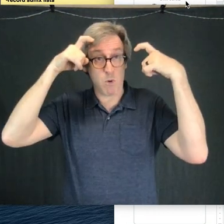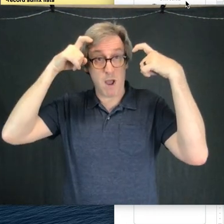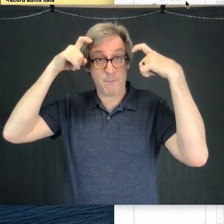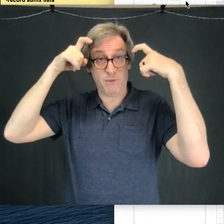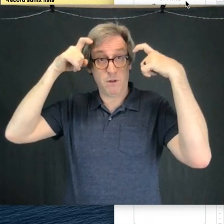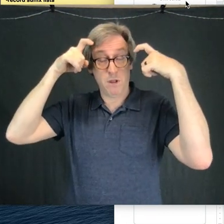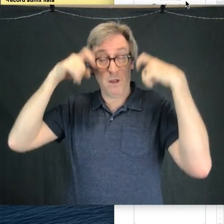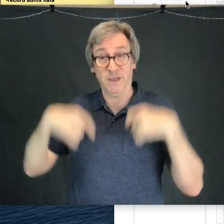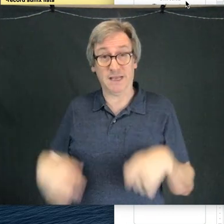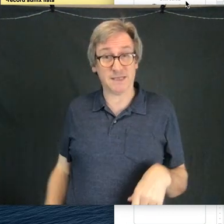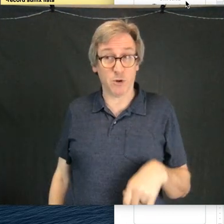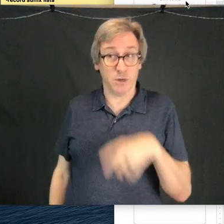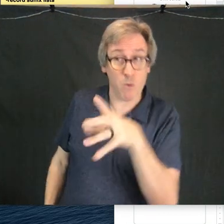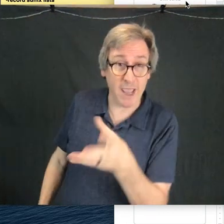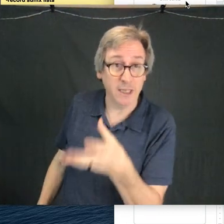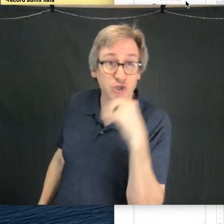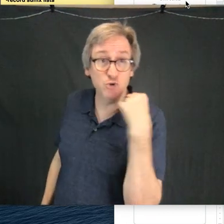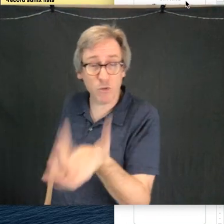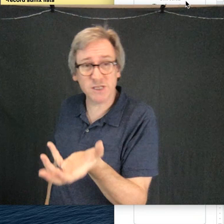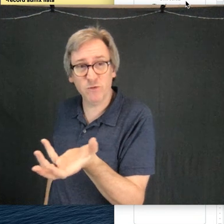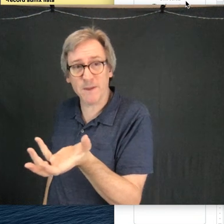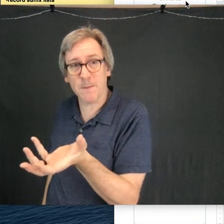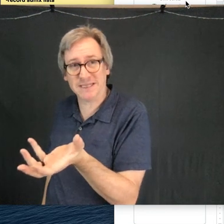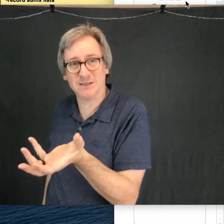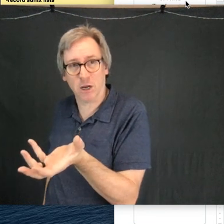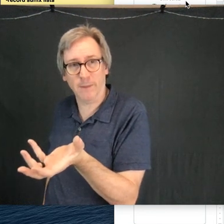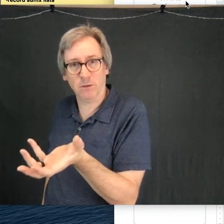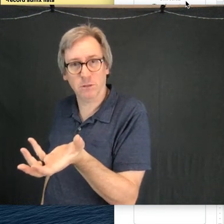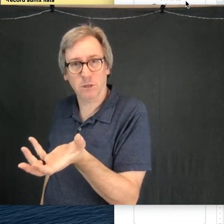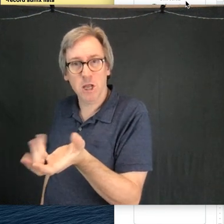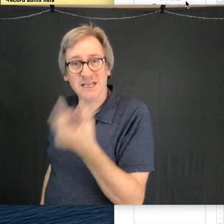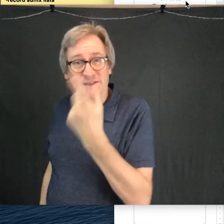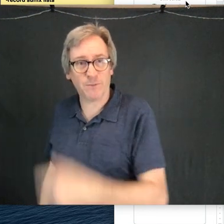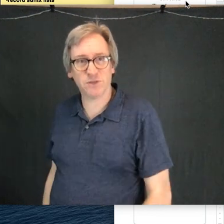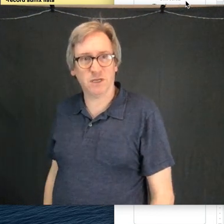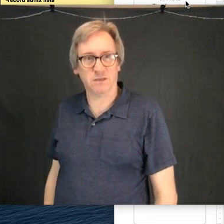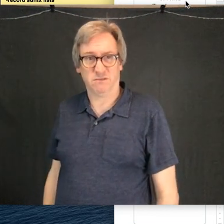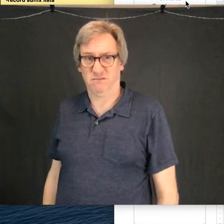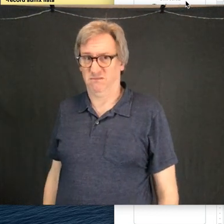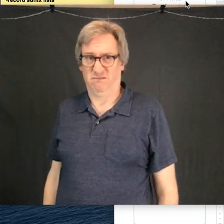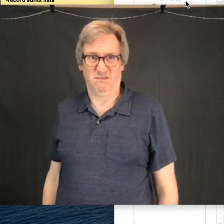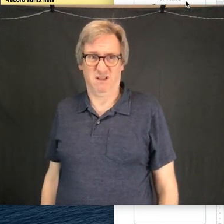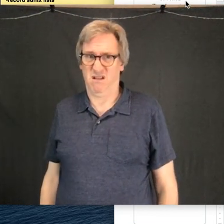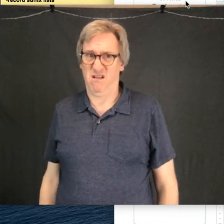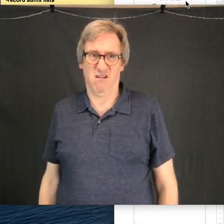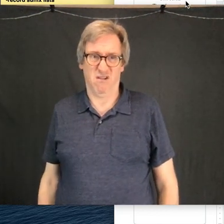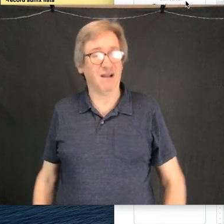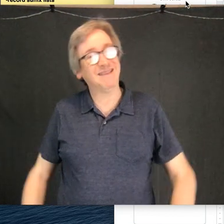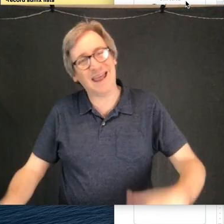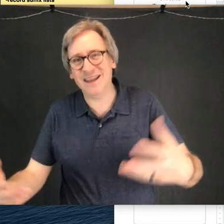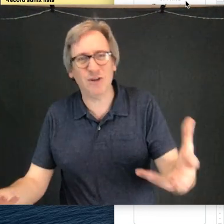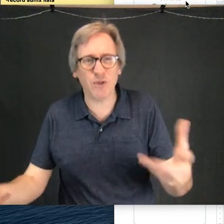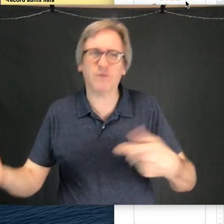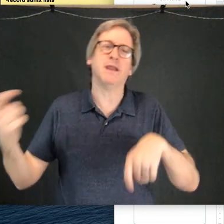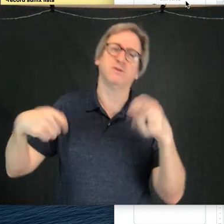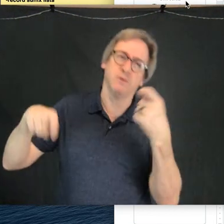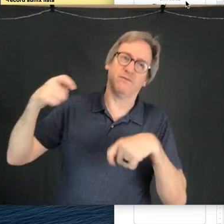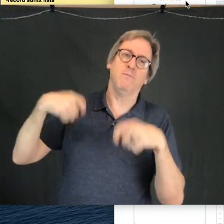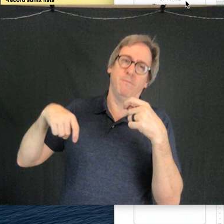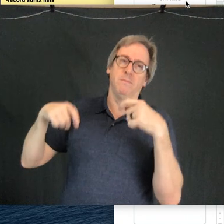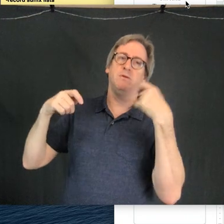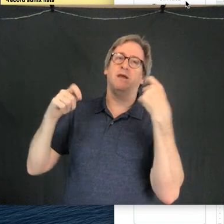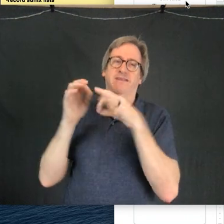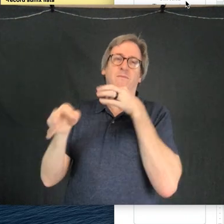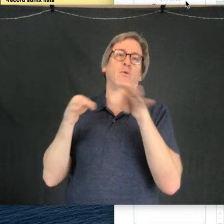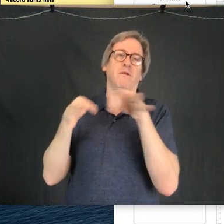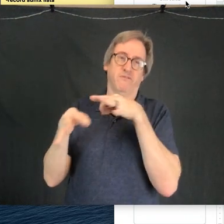Eyebrows go up because I'm going, oh, hey, do you know this movie I'm about to talk about? Because if the person goes, no, then you've got to sort of